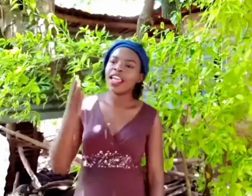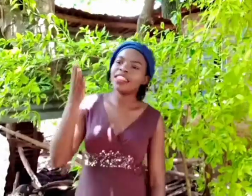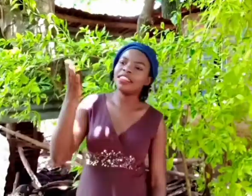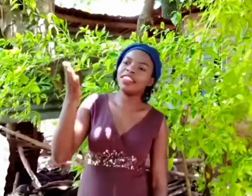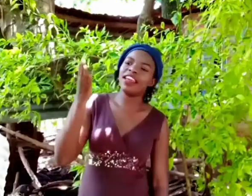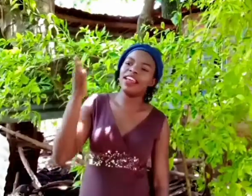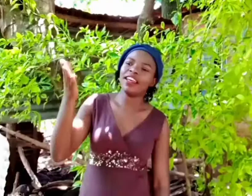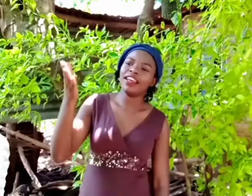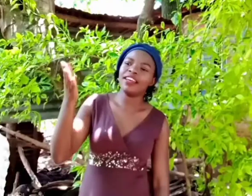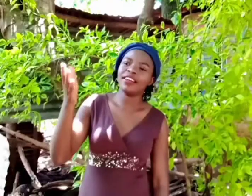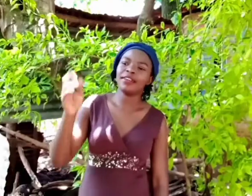There.